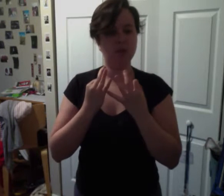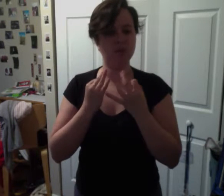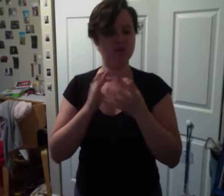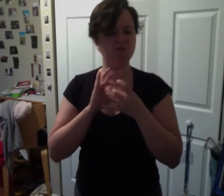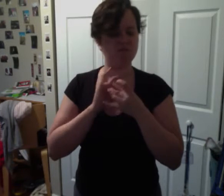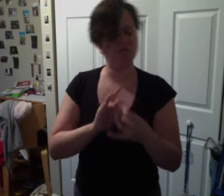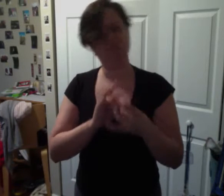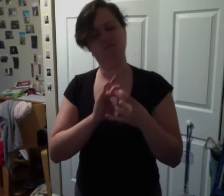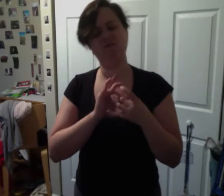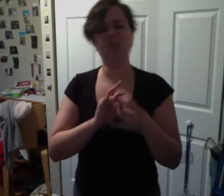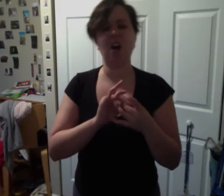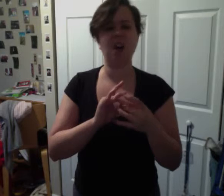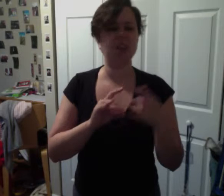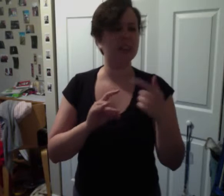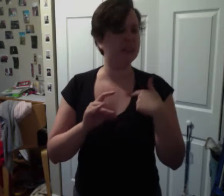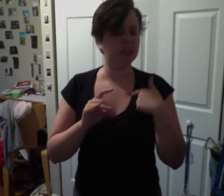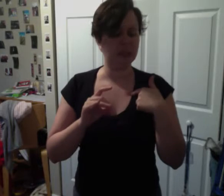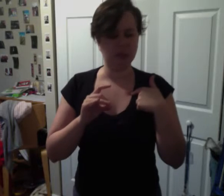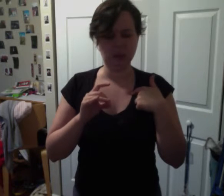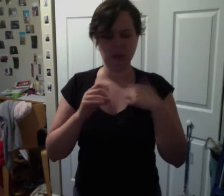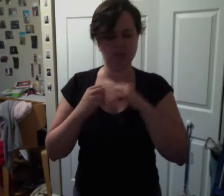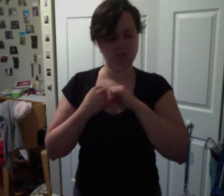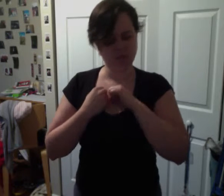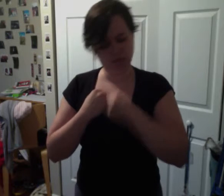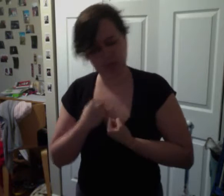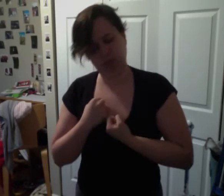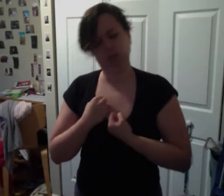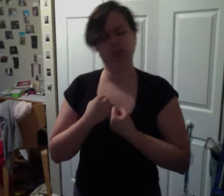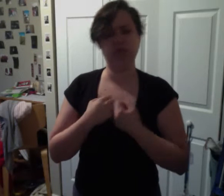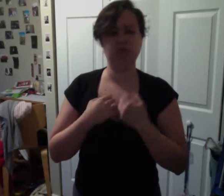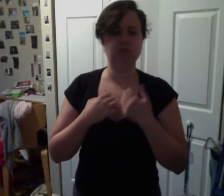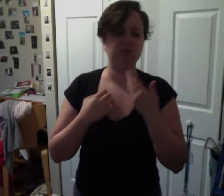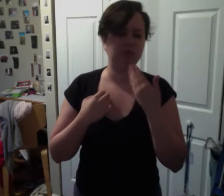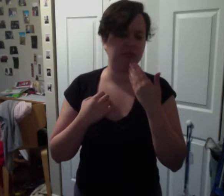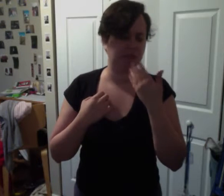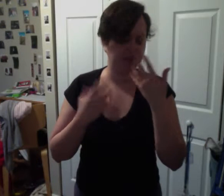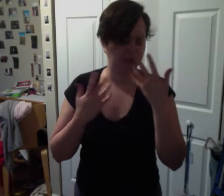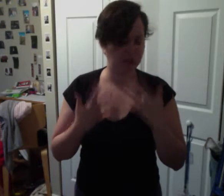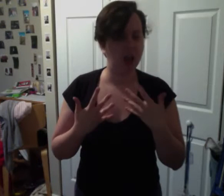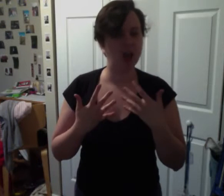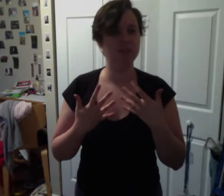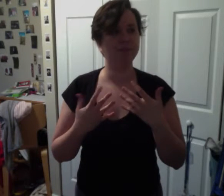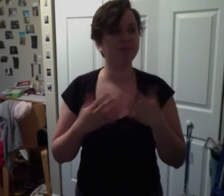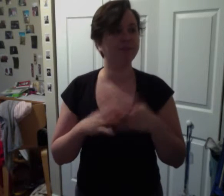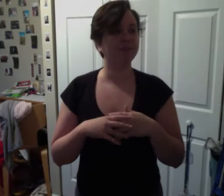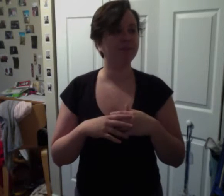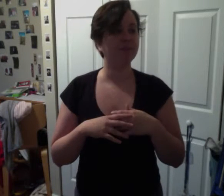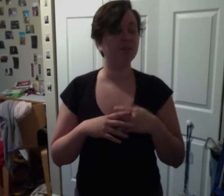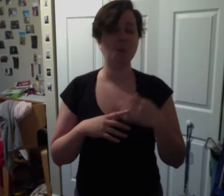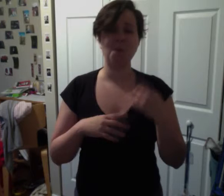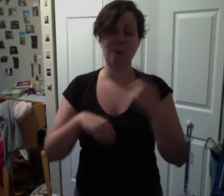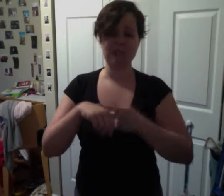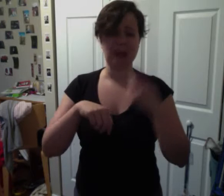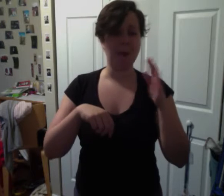strained conversations, my dad mentioned the Stonewall riots. He told me that one night in 1969, a group of